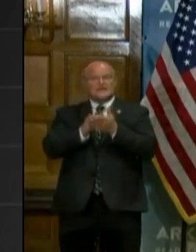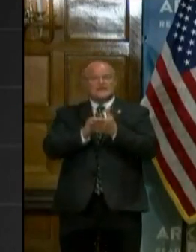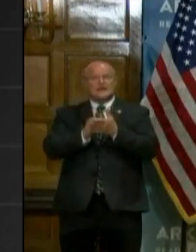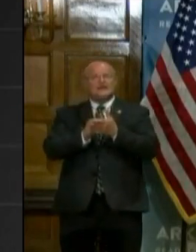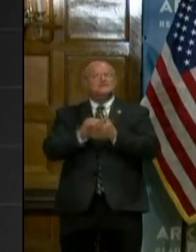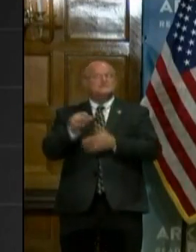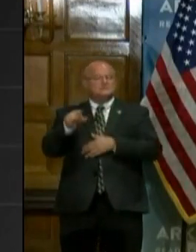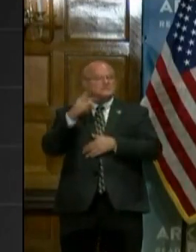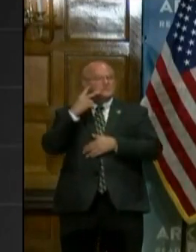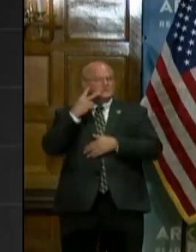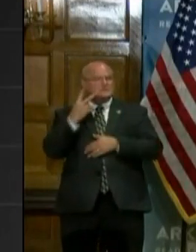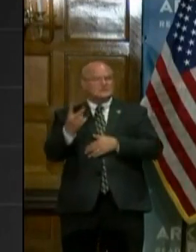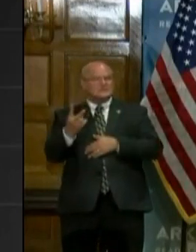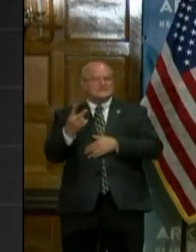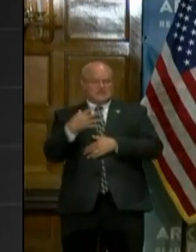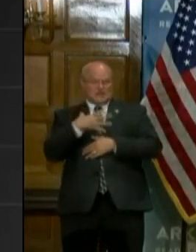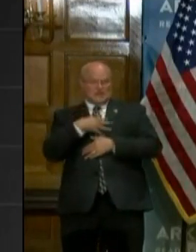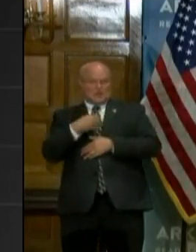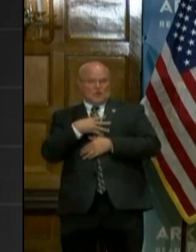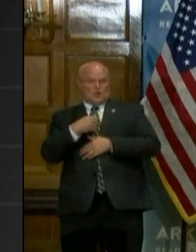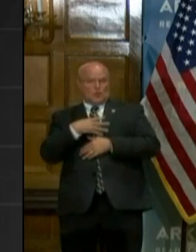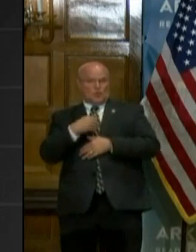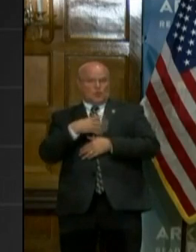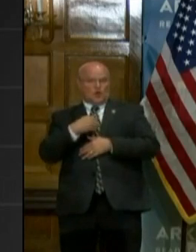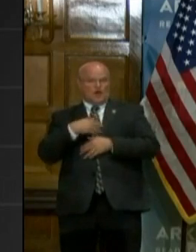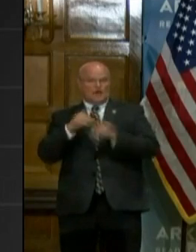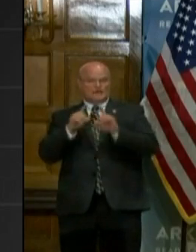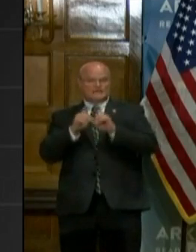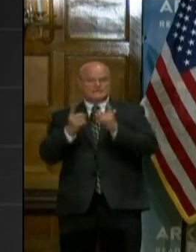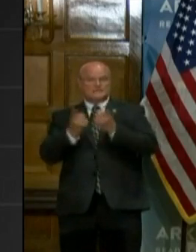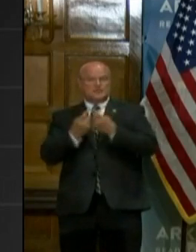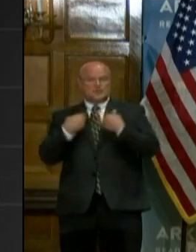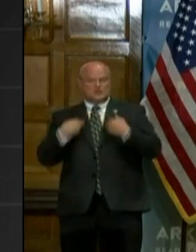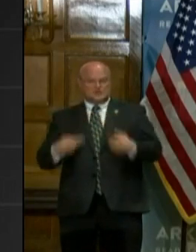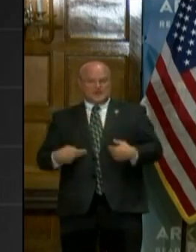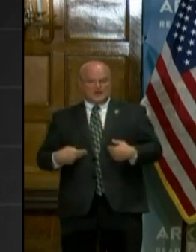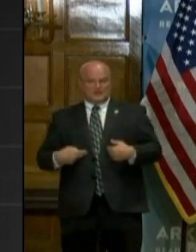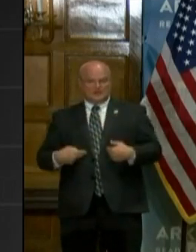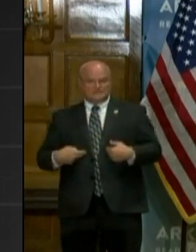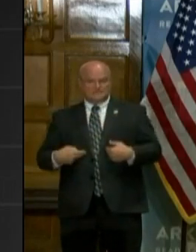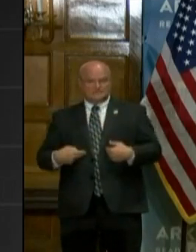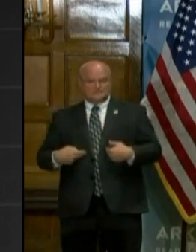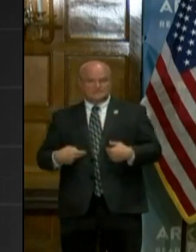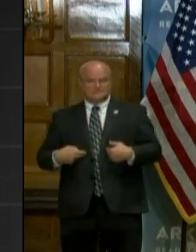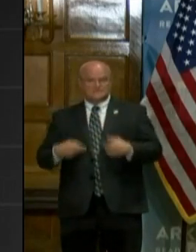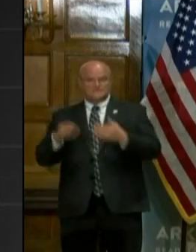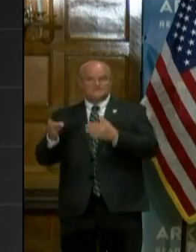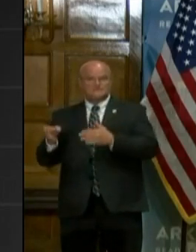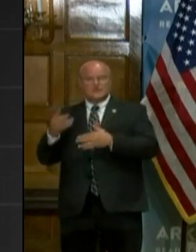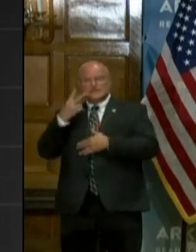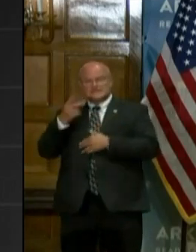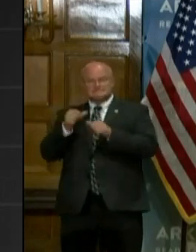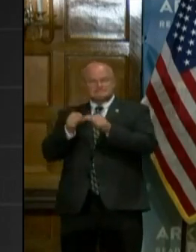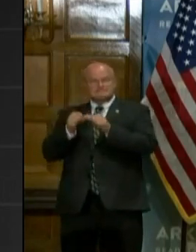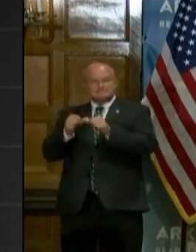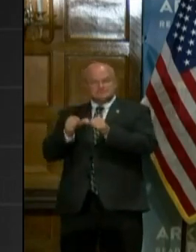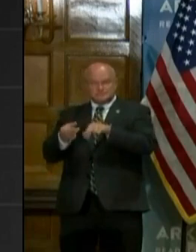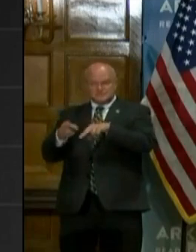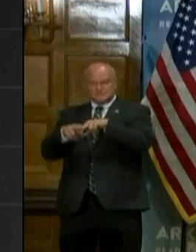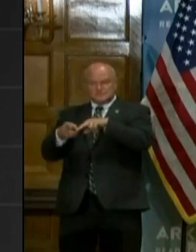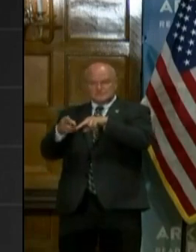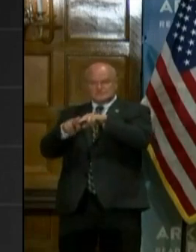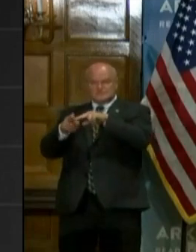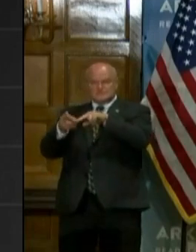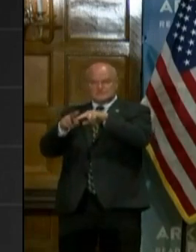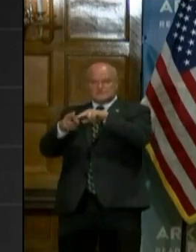you can see the white is the Department of Health, and you can see that they have continually increased